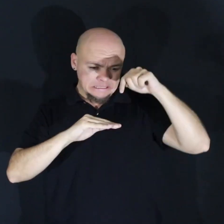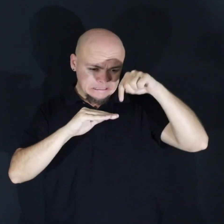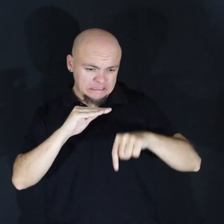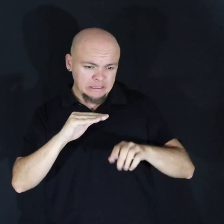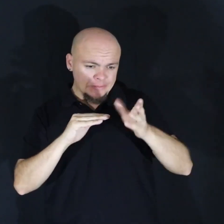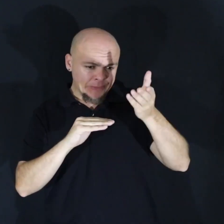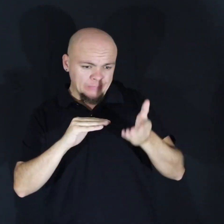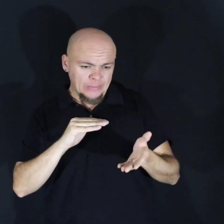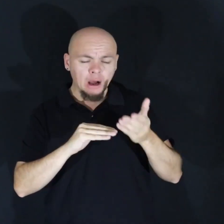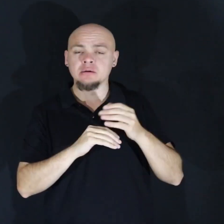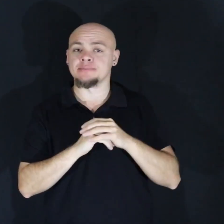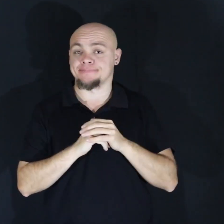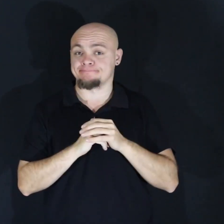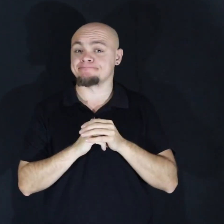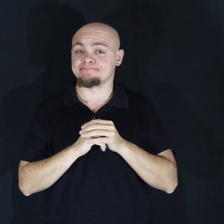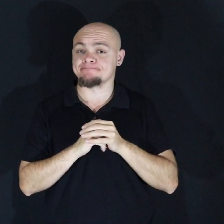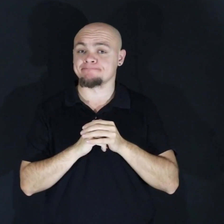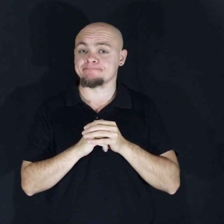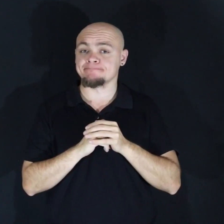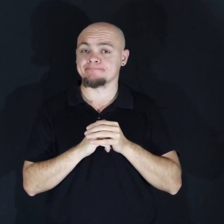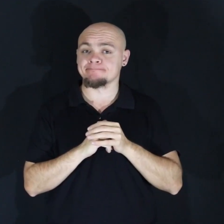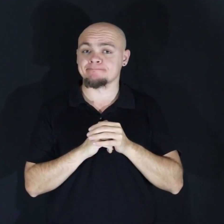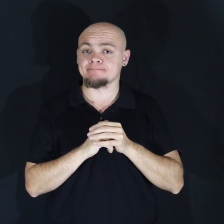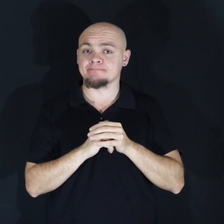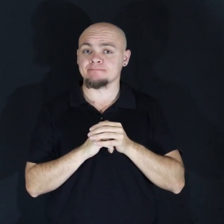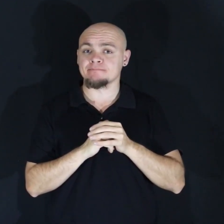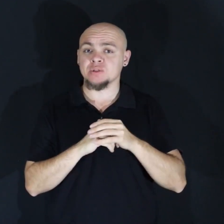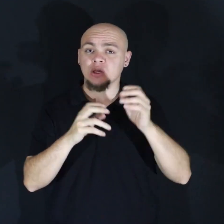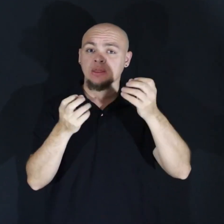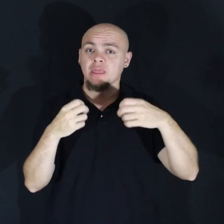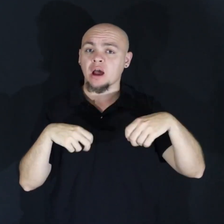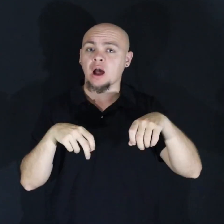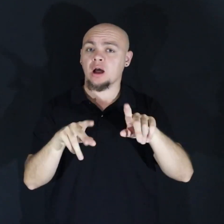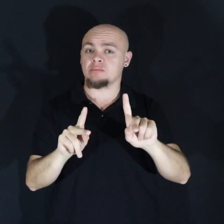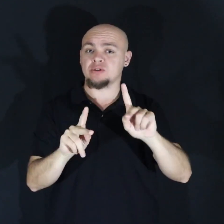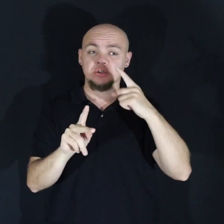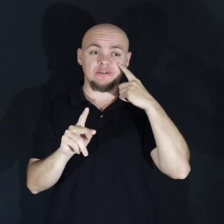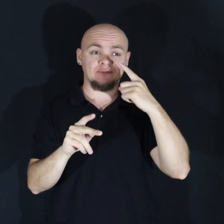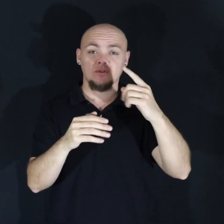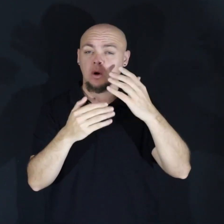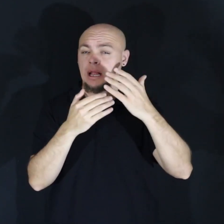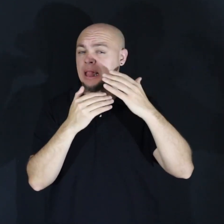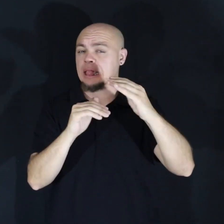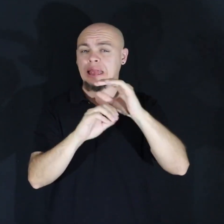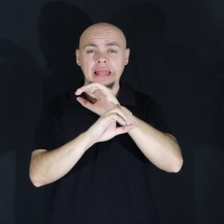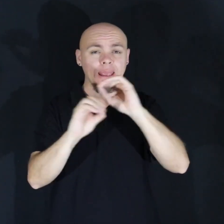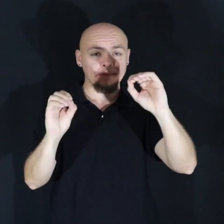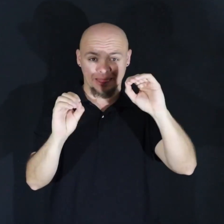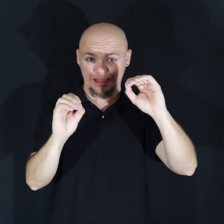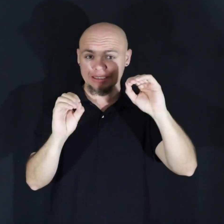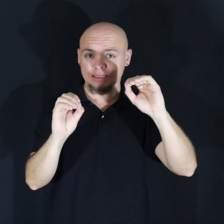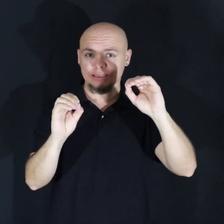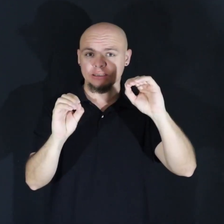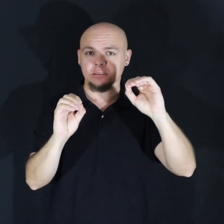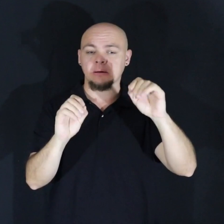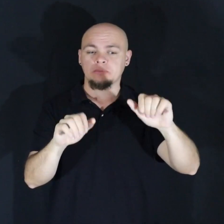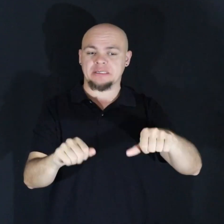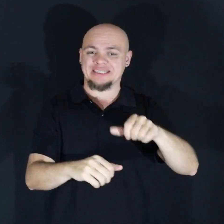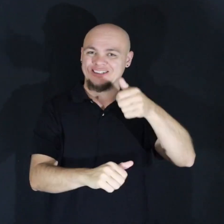surface, we unlock the opportunity for limitless potential